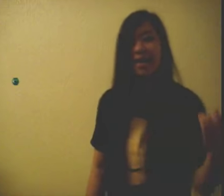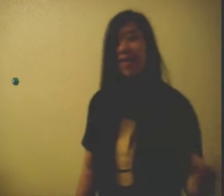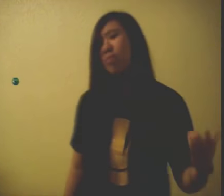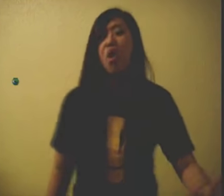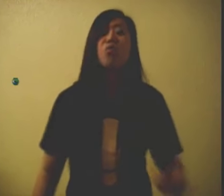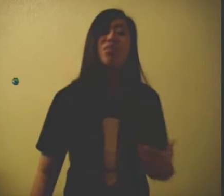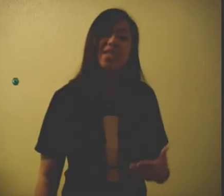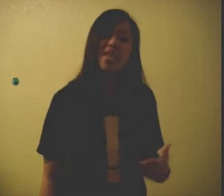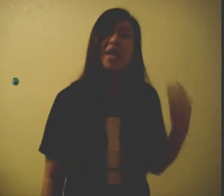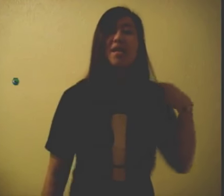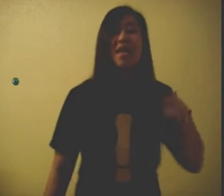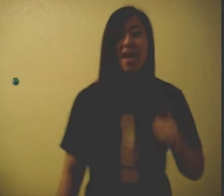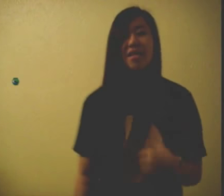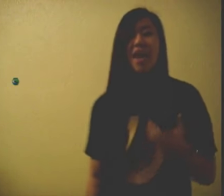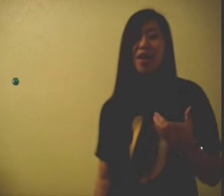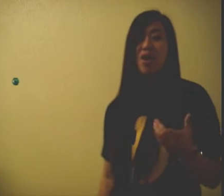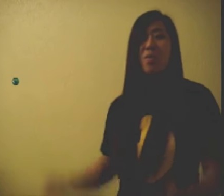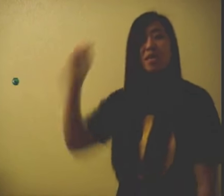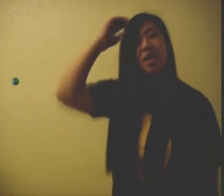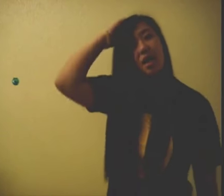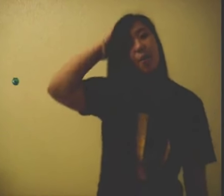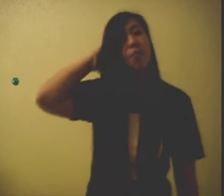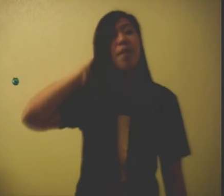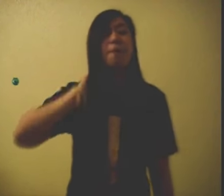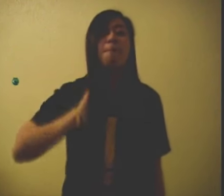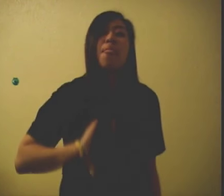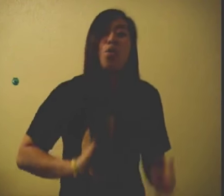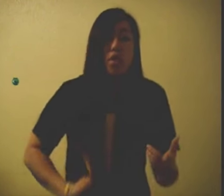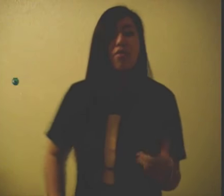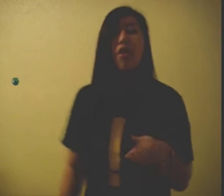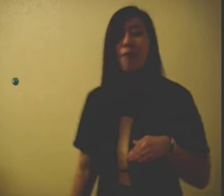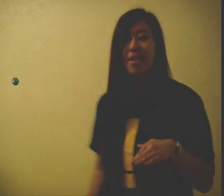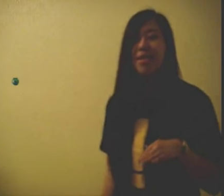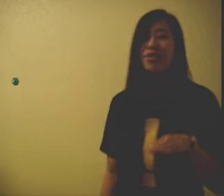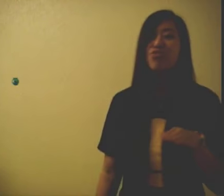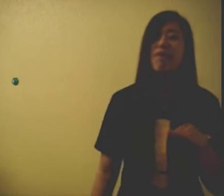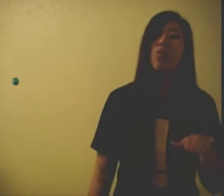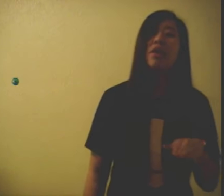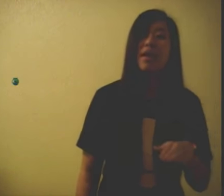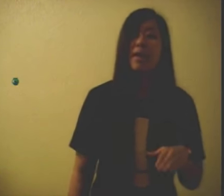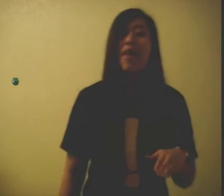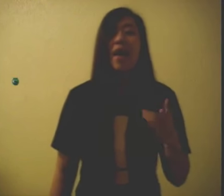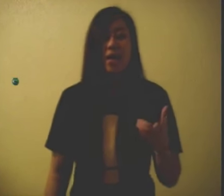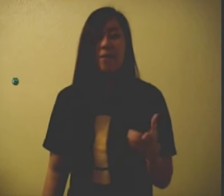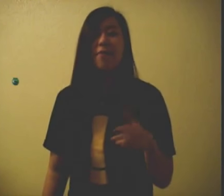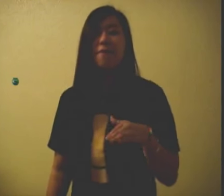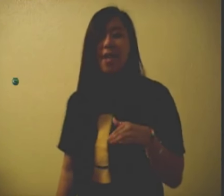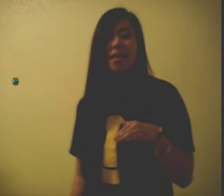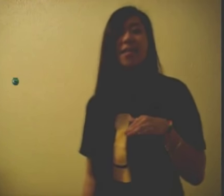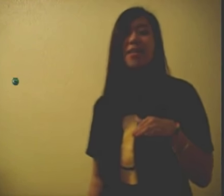of them old routines. So let's start new ones and come with me. We'll go places that you never wanna leave. I'll give you feelings as